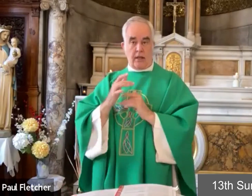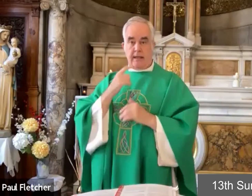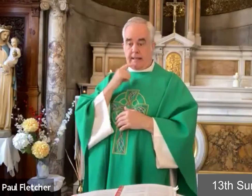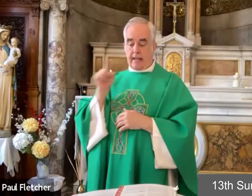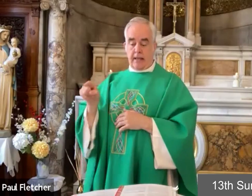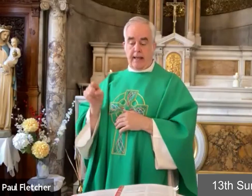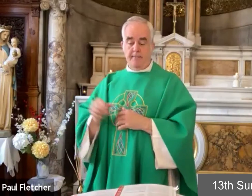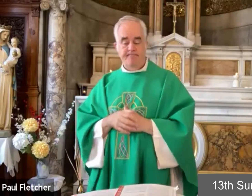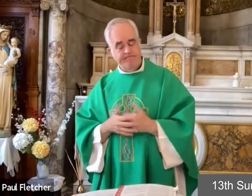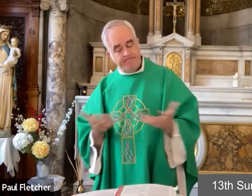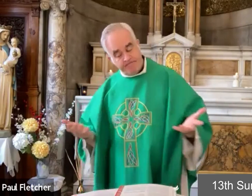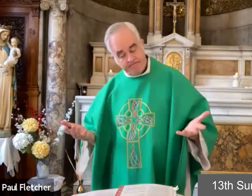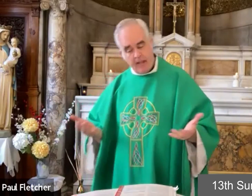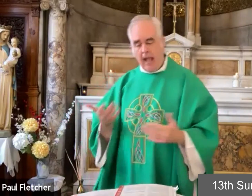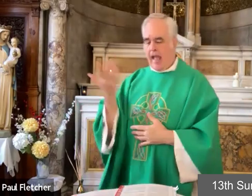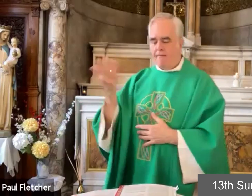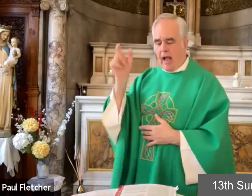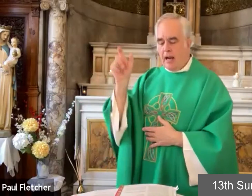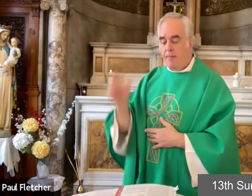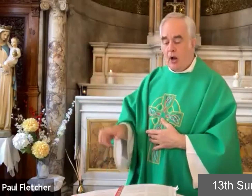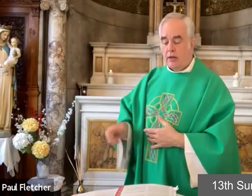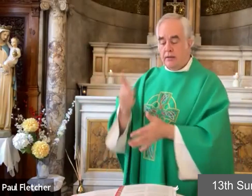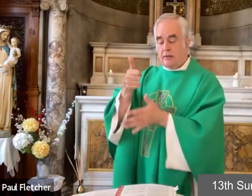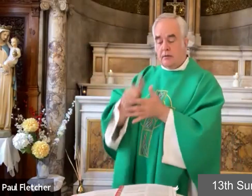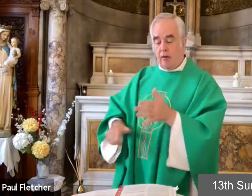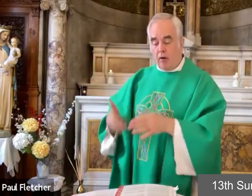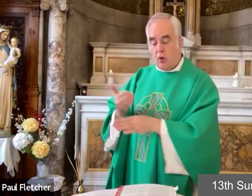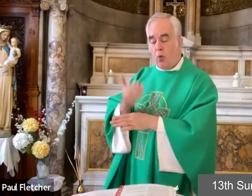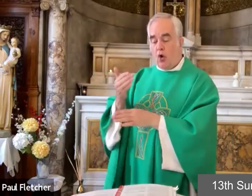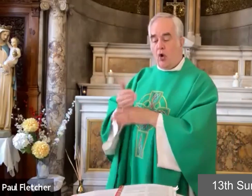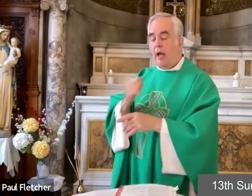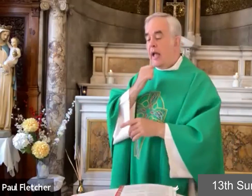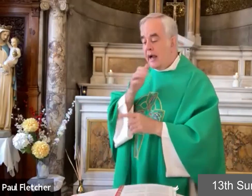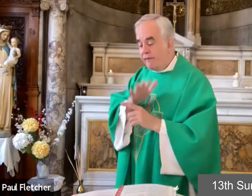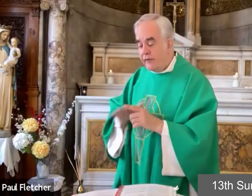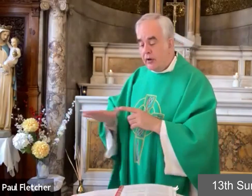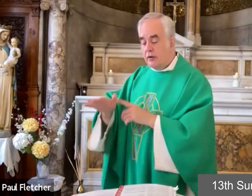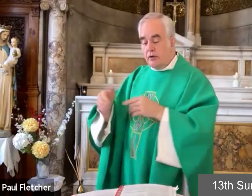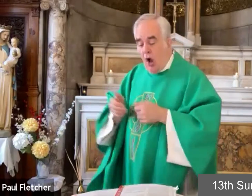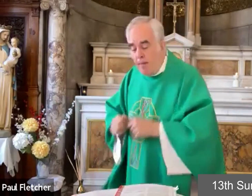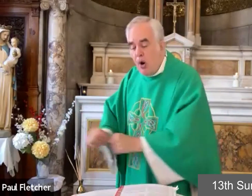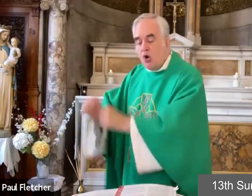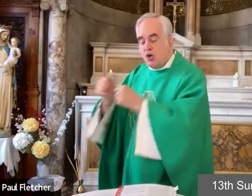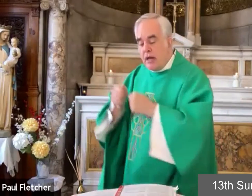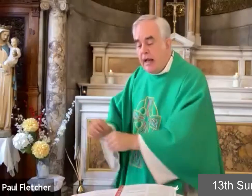Jesus said to him, "Any person starts to work in a field, pushing